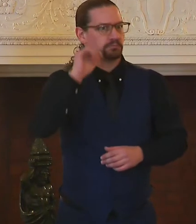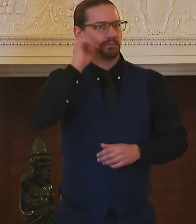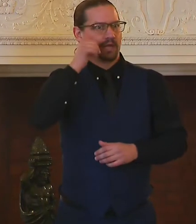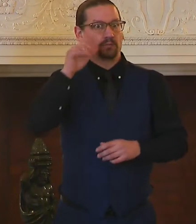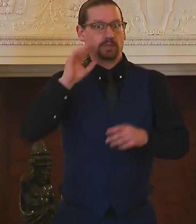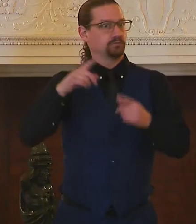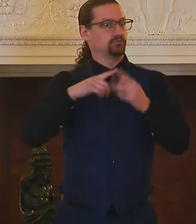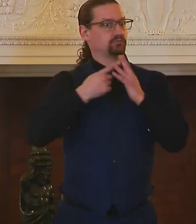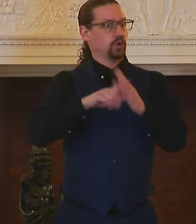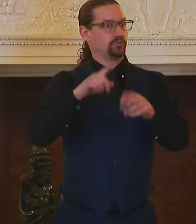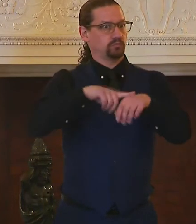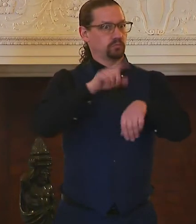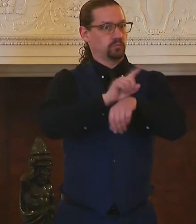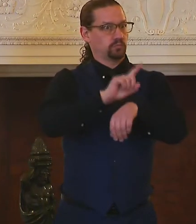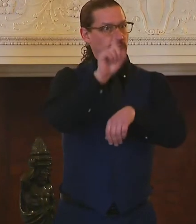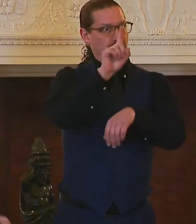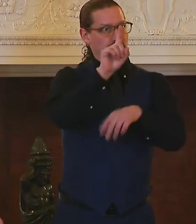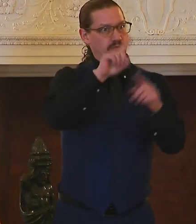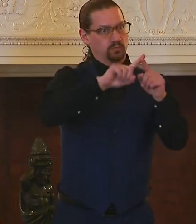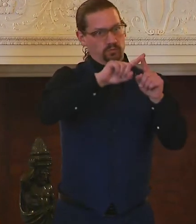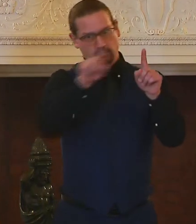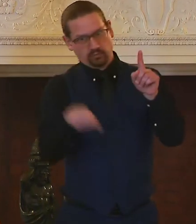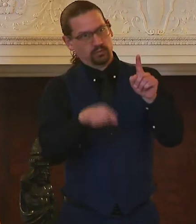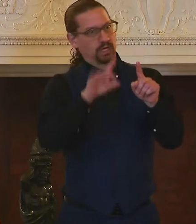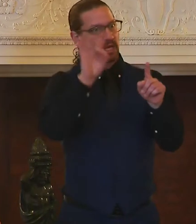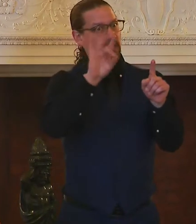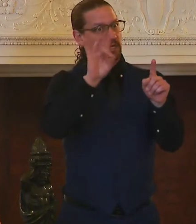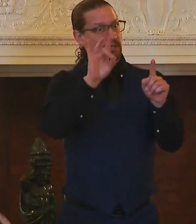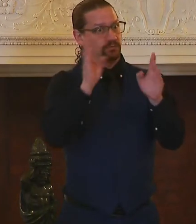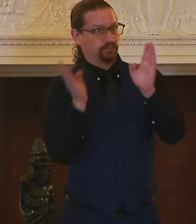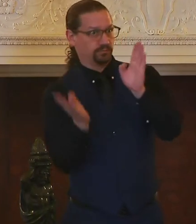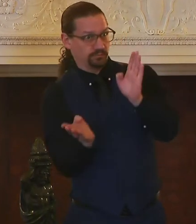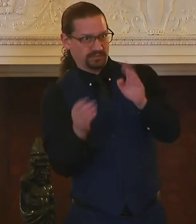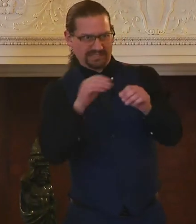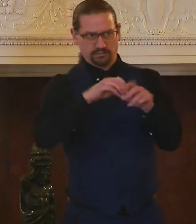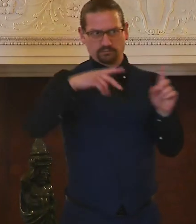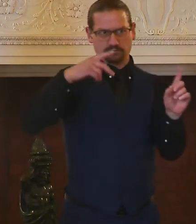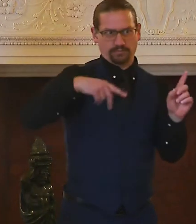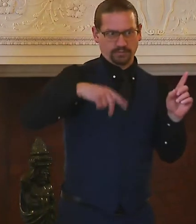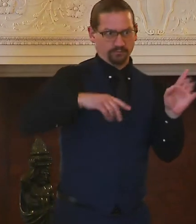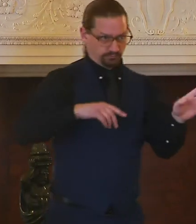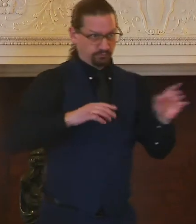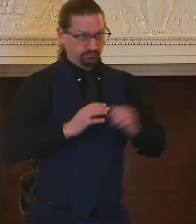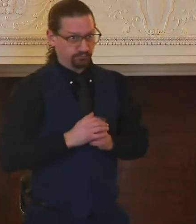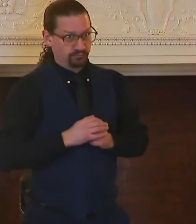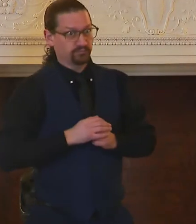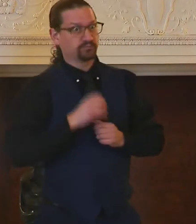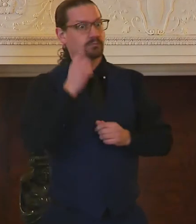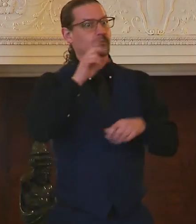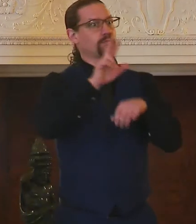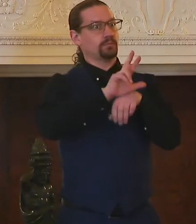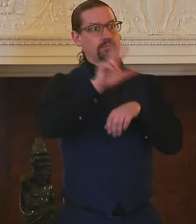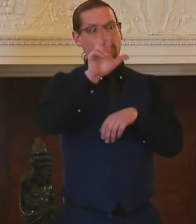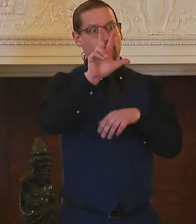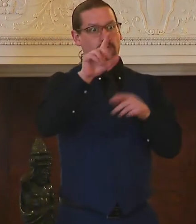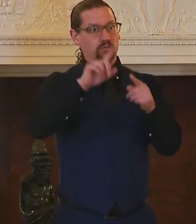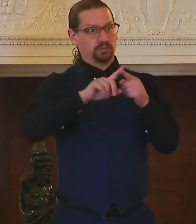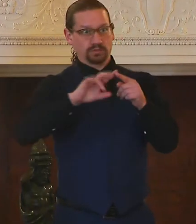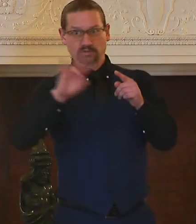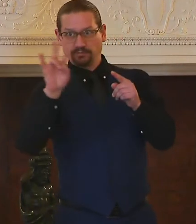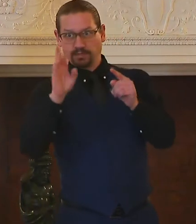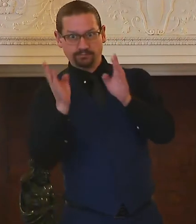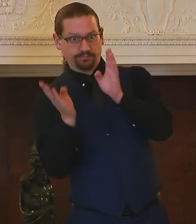in Providence, you can get the vaccine. From 3 p.m. to 7 p.m.,